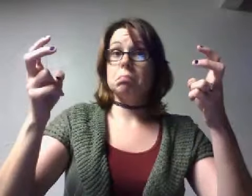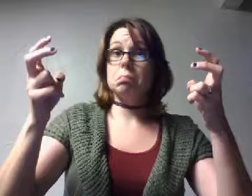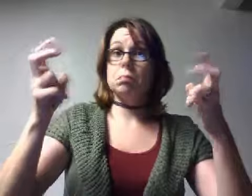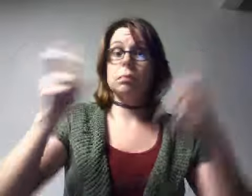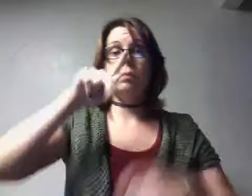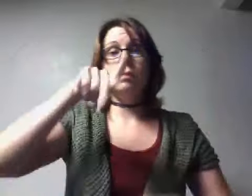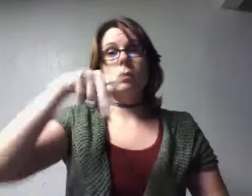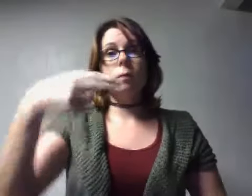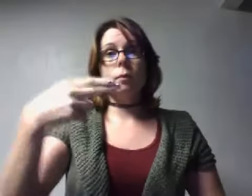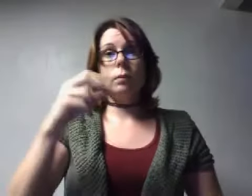April 5th, 2012.